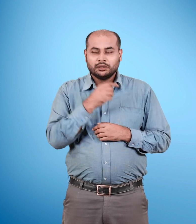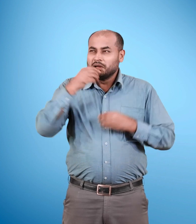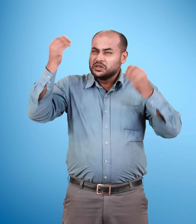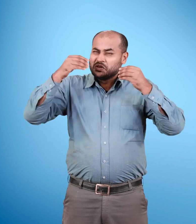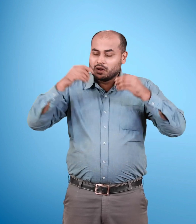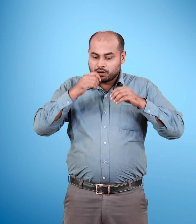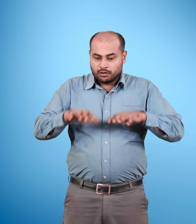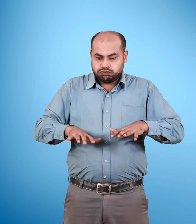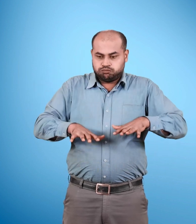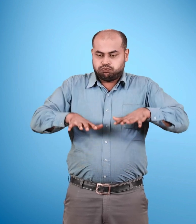flood,